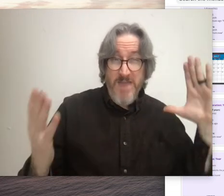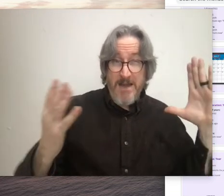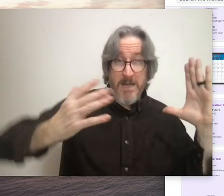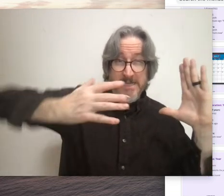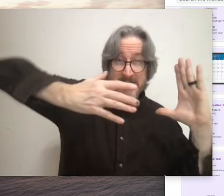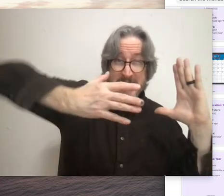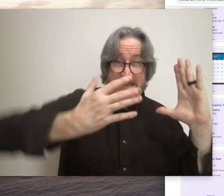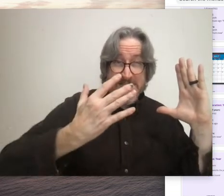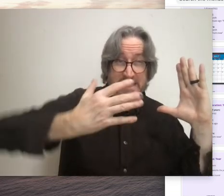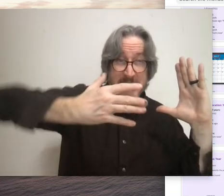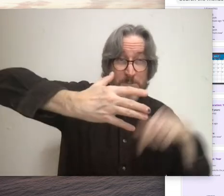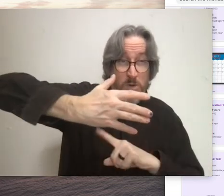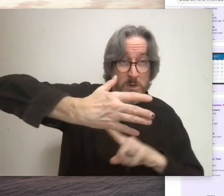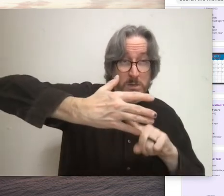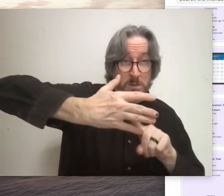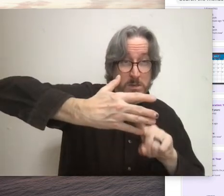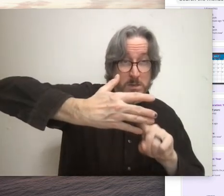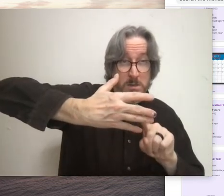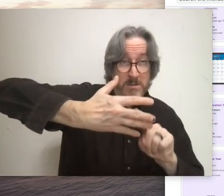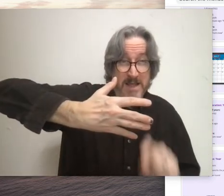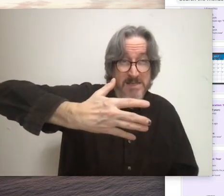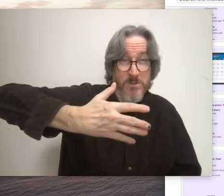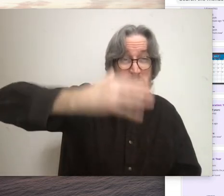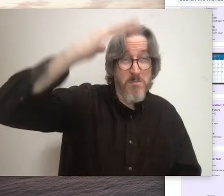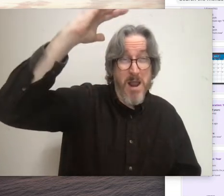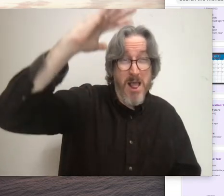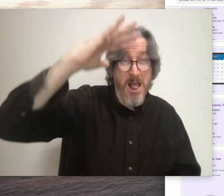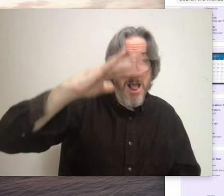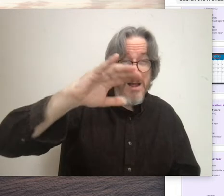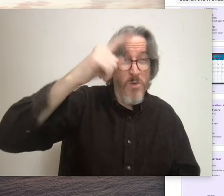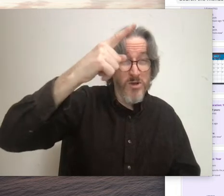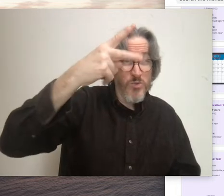So that it's this that's important. That's